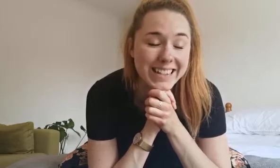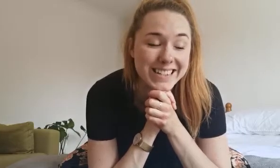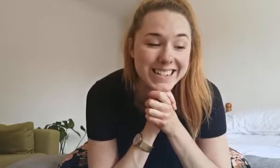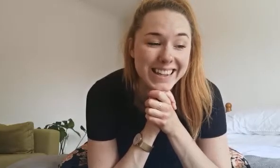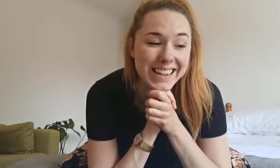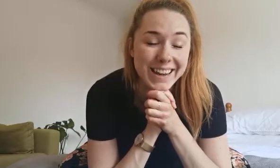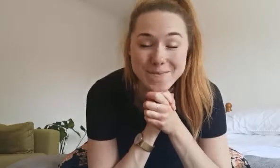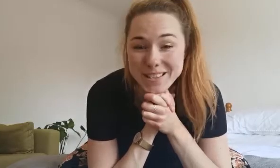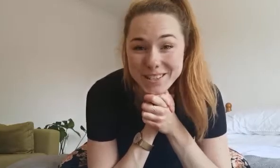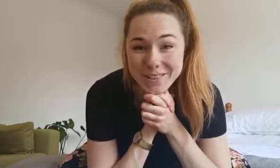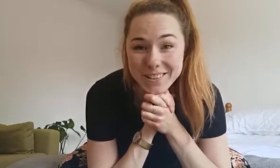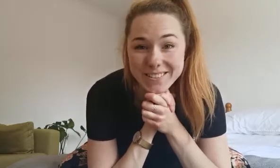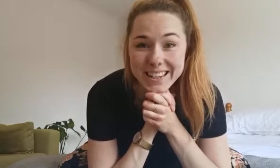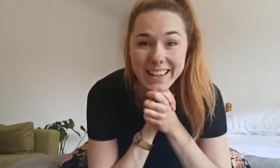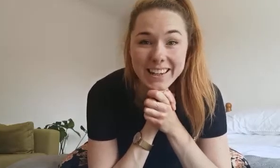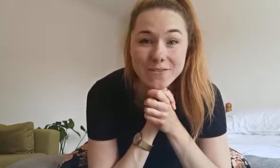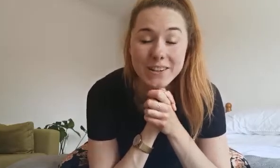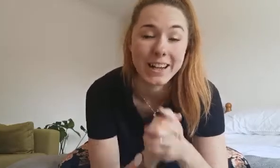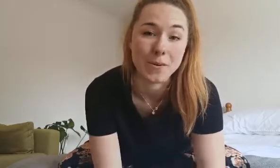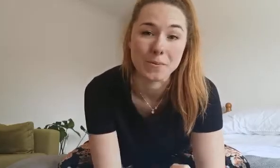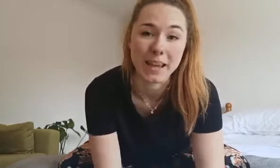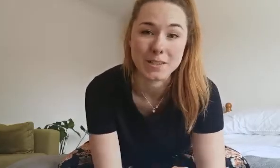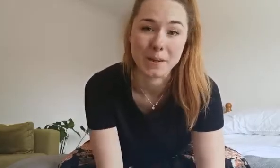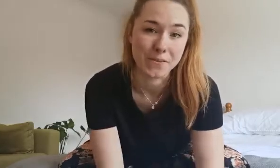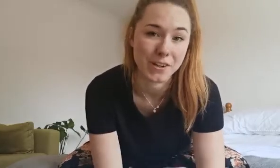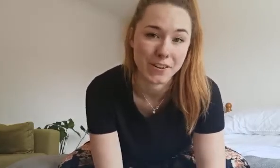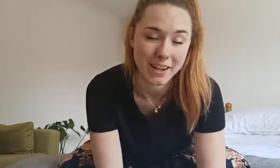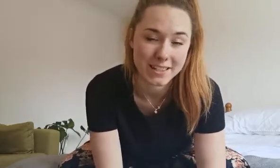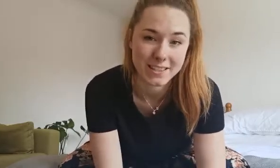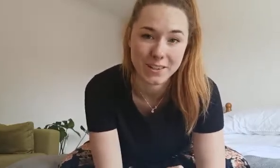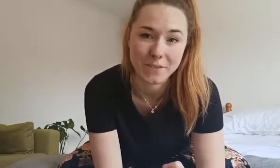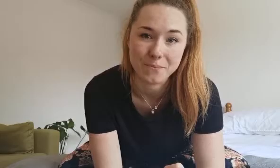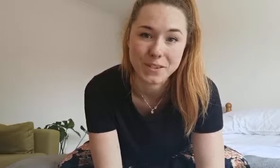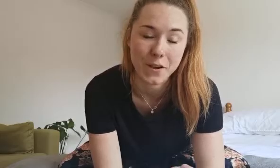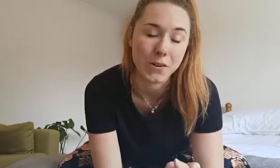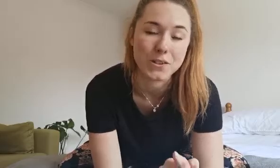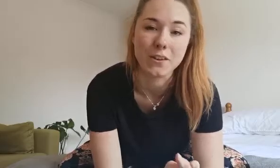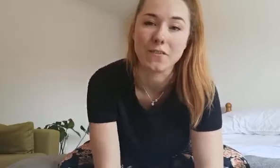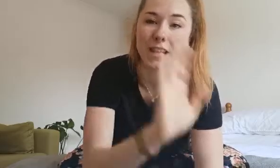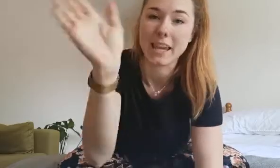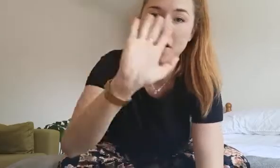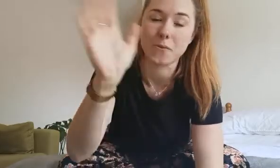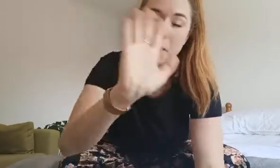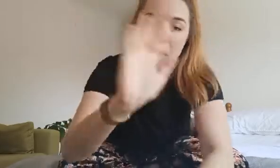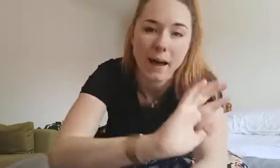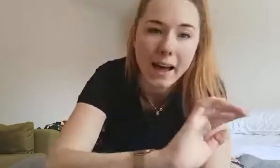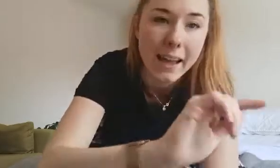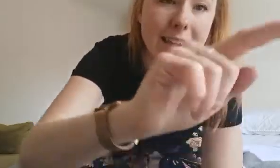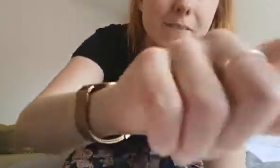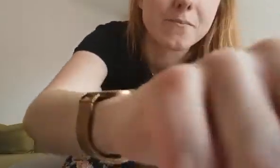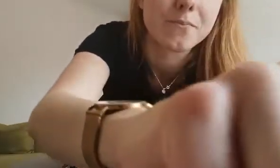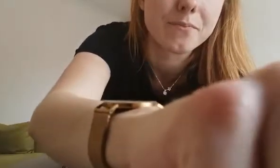and I miss you hugely, and I really hope that we get to be reunited soon. So lots of love. Take care, everyone. Bye.